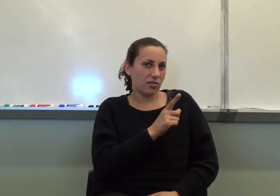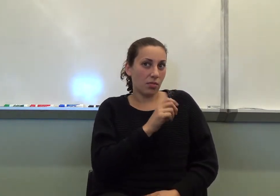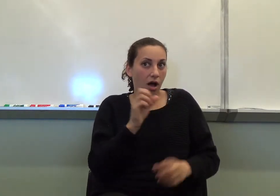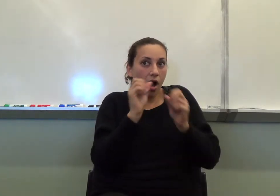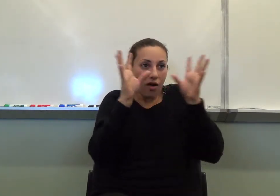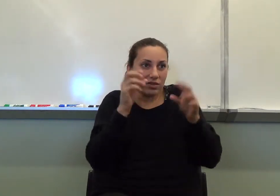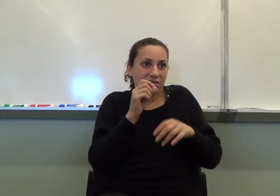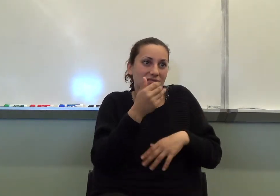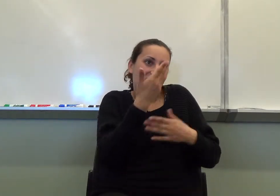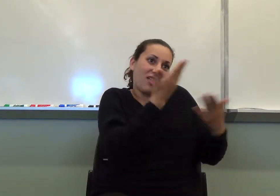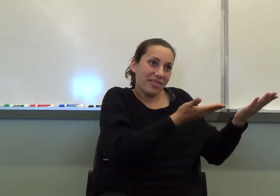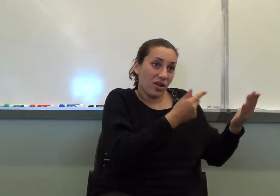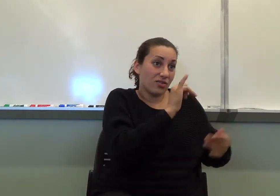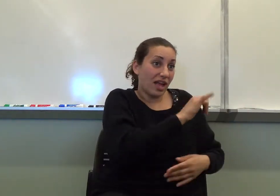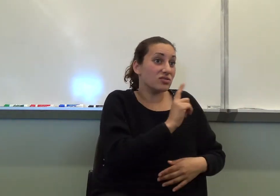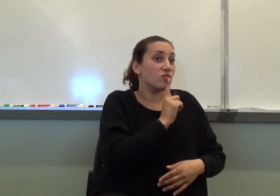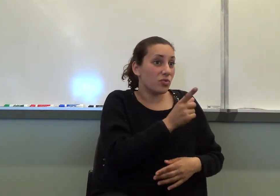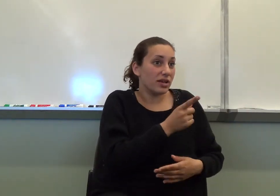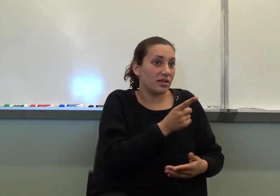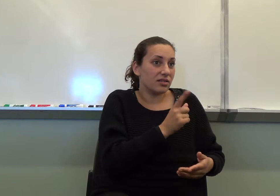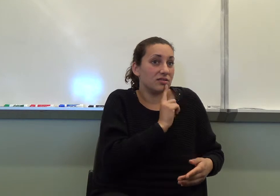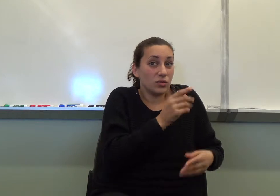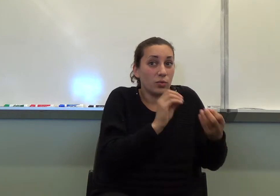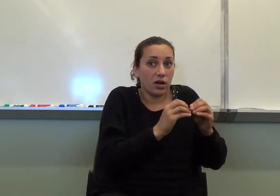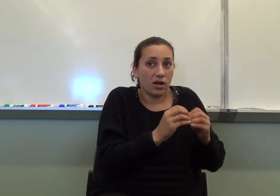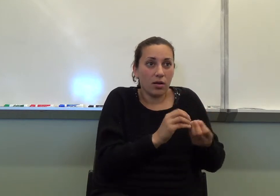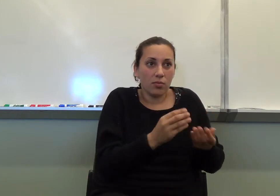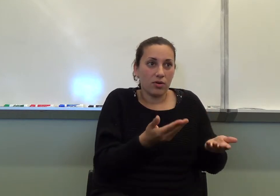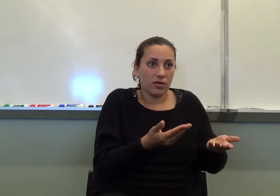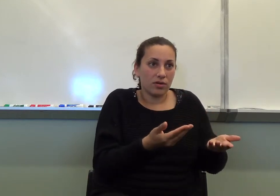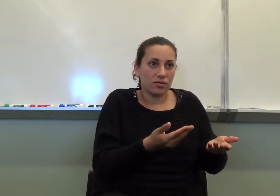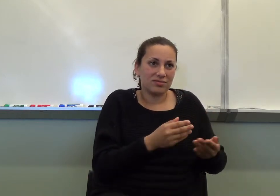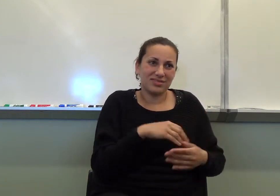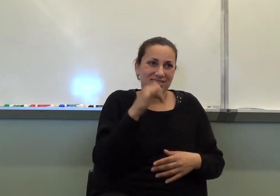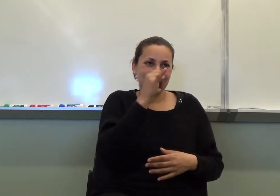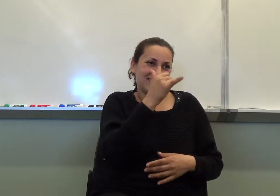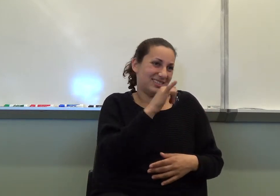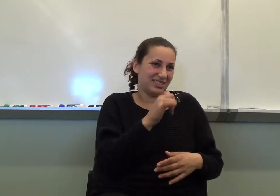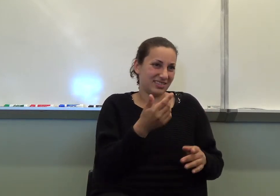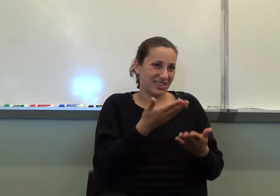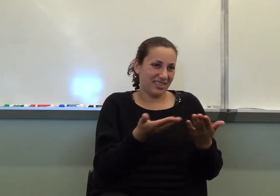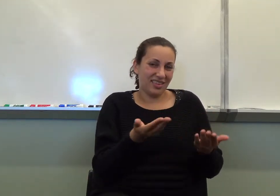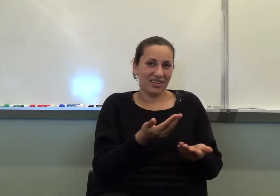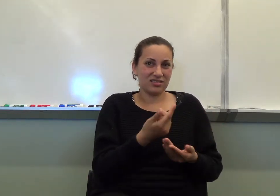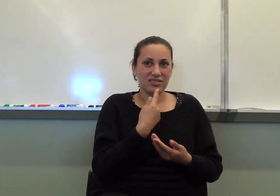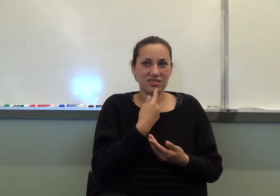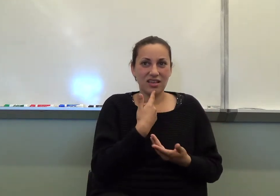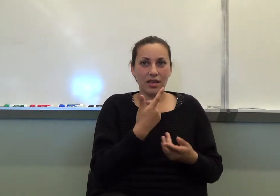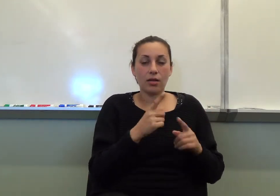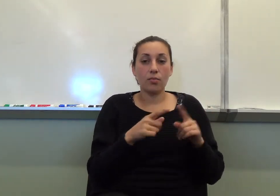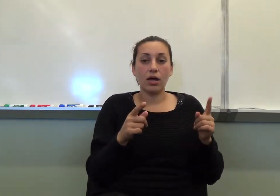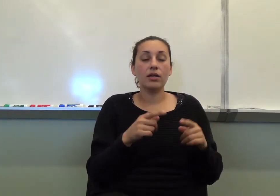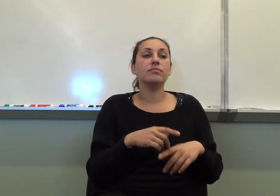tape measure and measure that thing? Of course it exists. That's a silly thing to say. But it is irrational. He proved it was